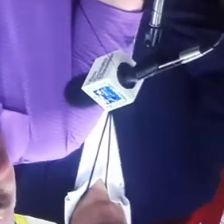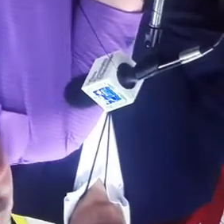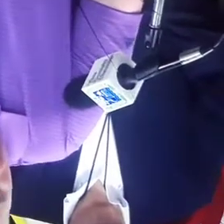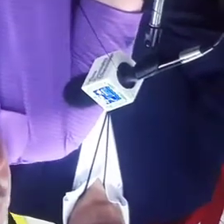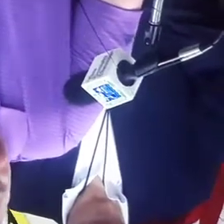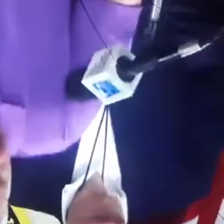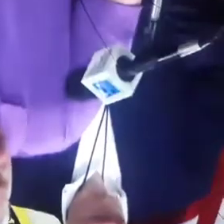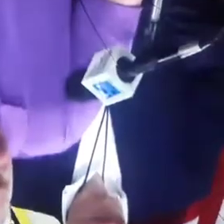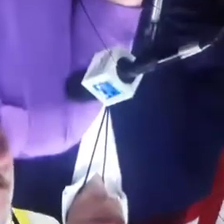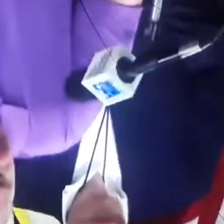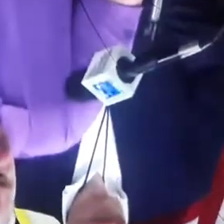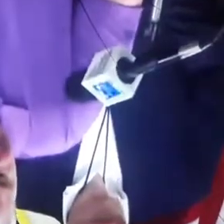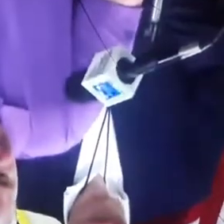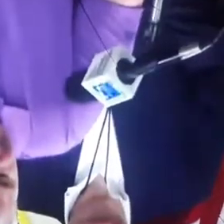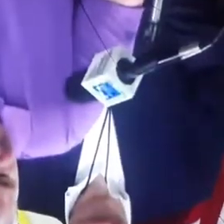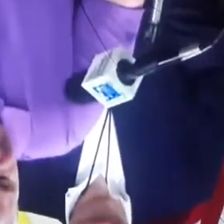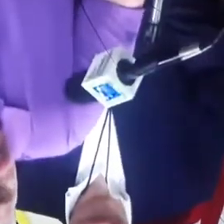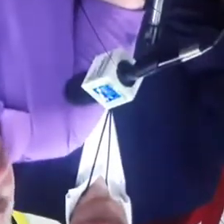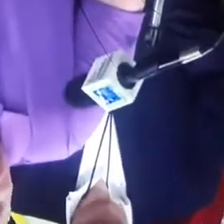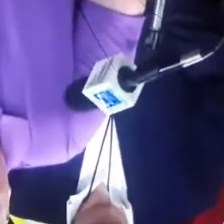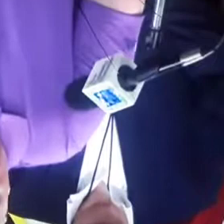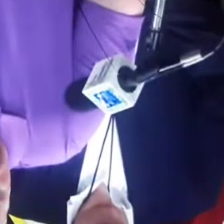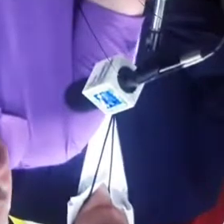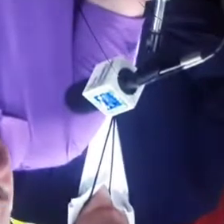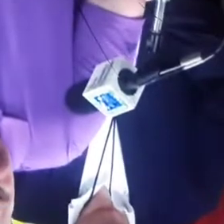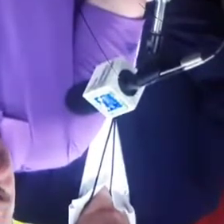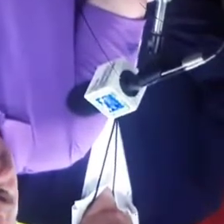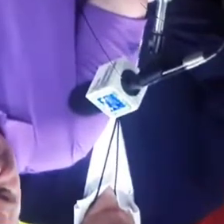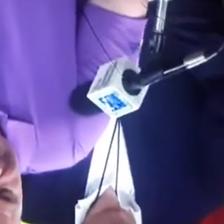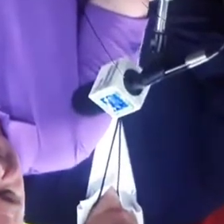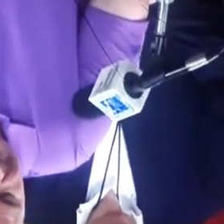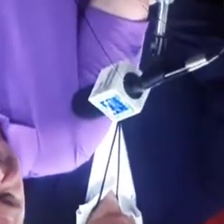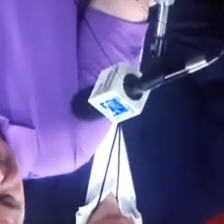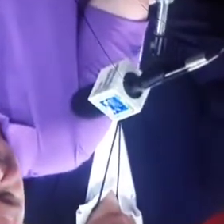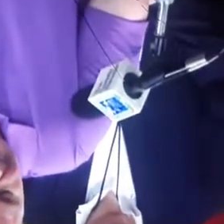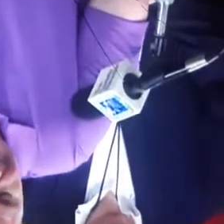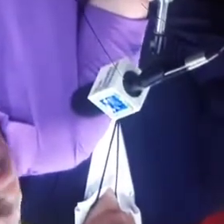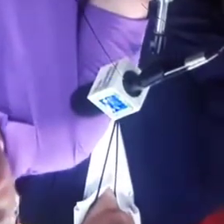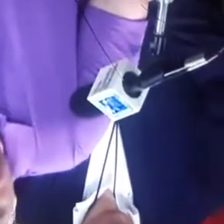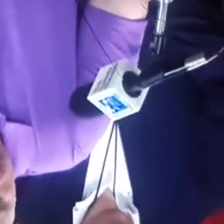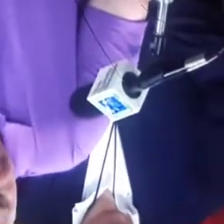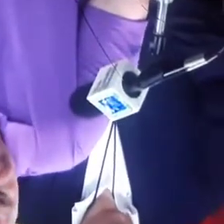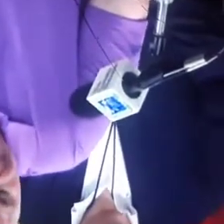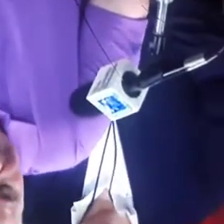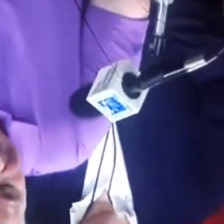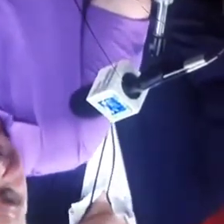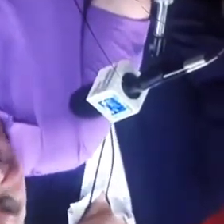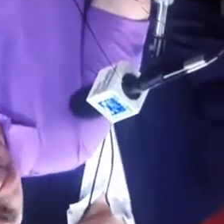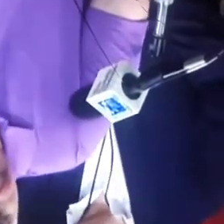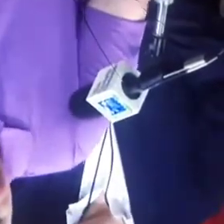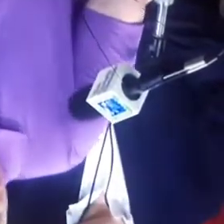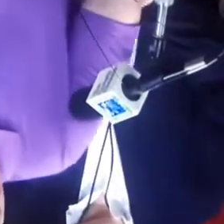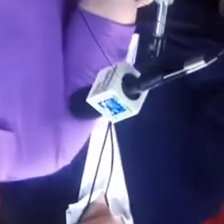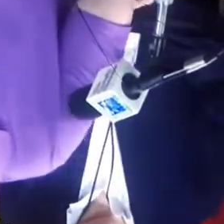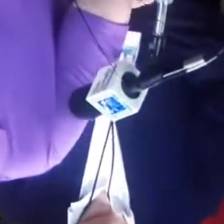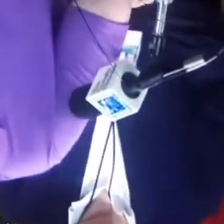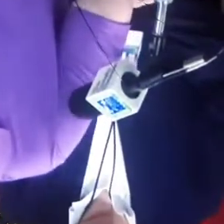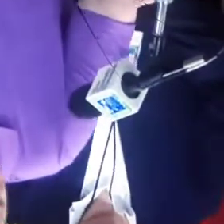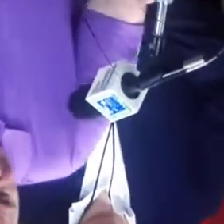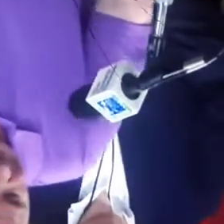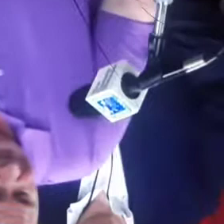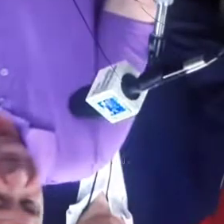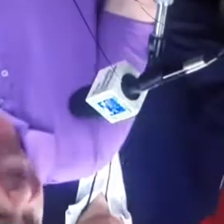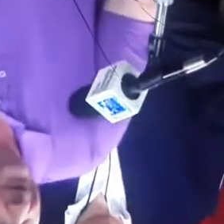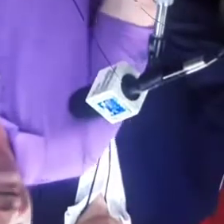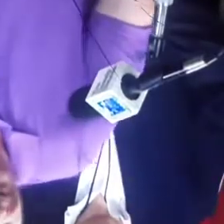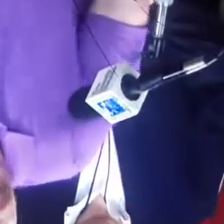Islands, Horse Island, Kingston Key, Myrtle Island, Pine Island, Tansy Village, and Warsaw Island. The purpose of these